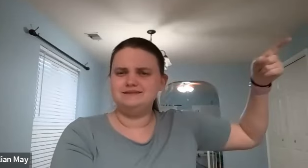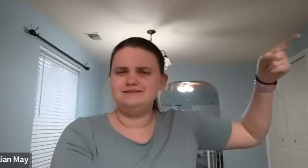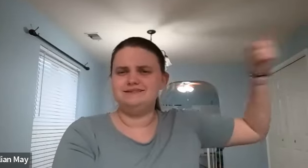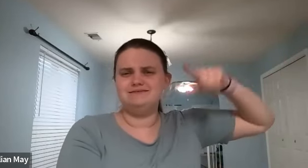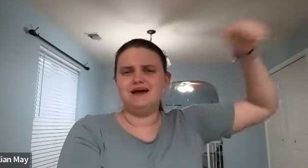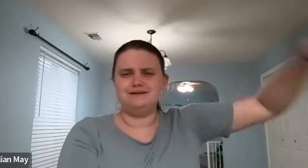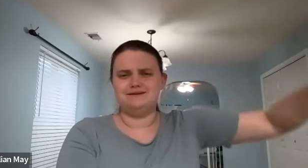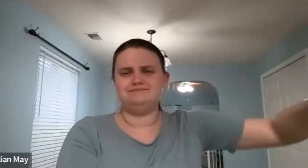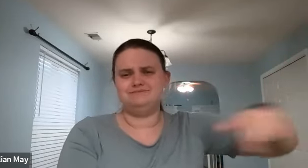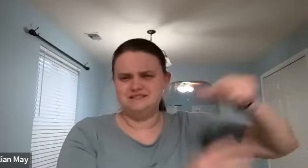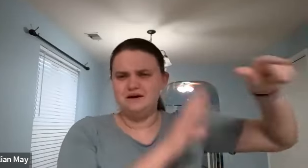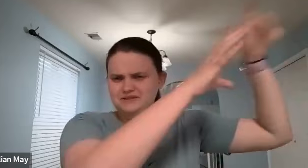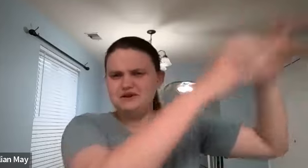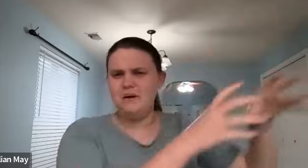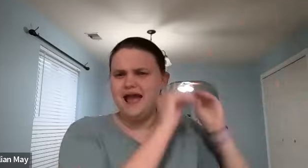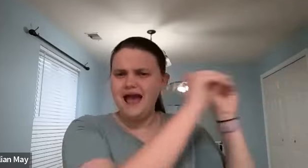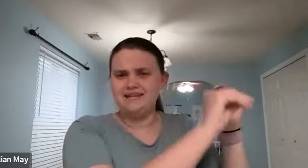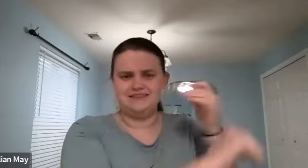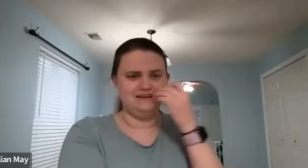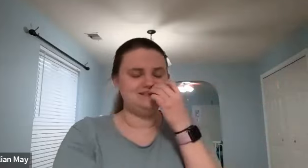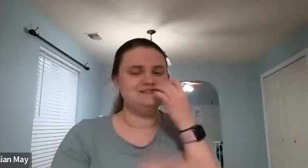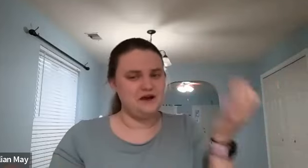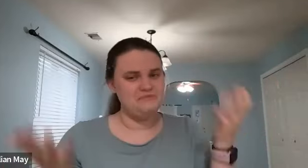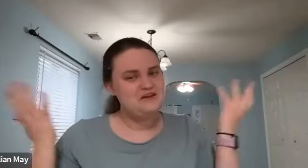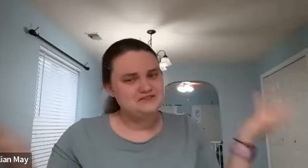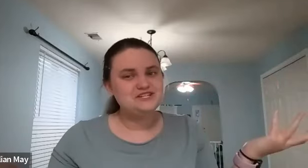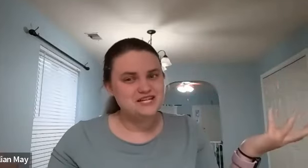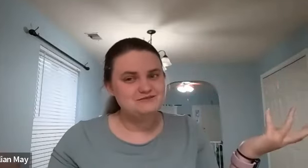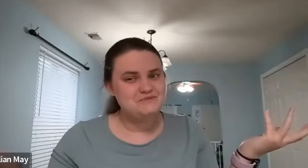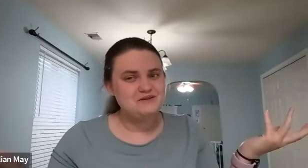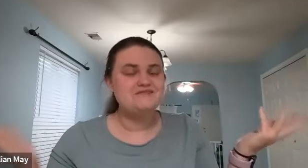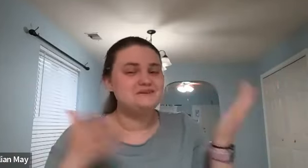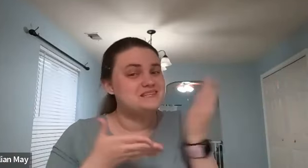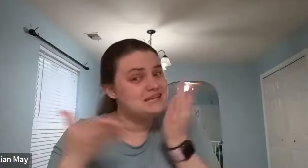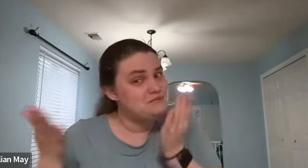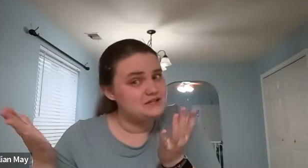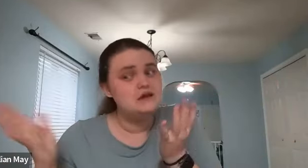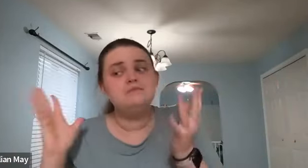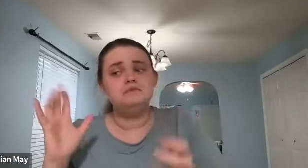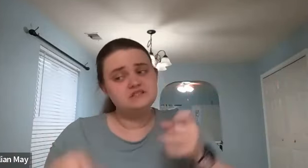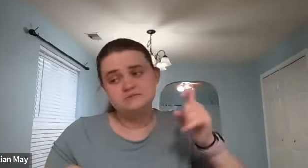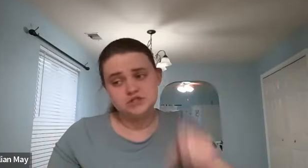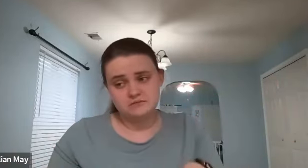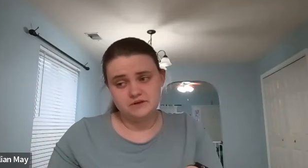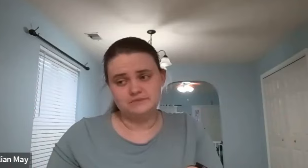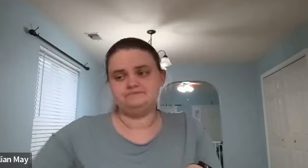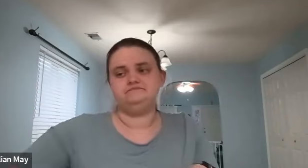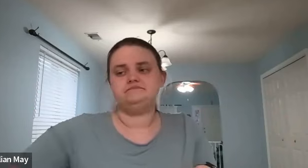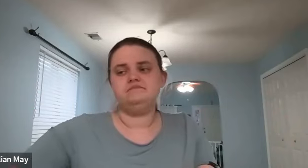accidentally said that. And, I add things. So there's a good chance we might be going over some of the same words, but most of them shouldn't be.